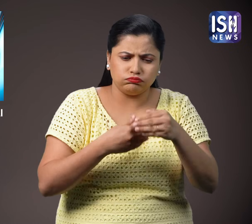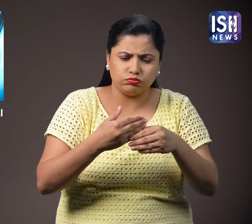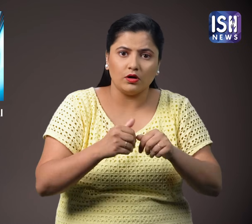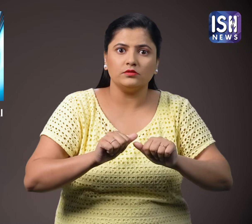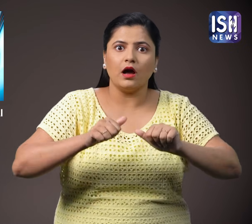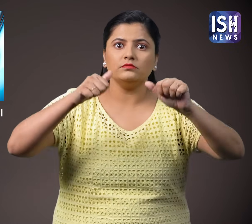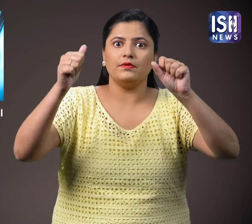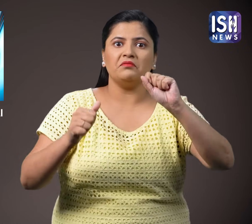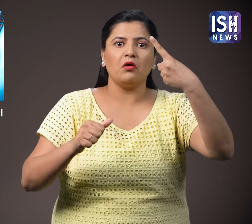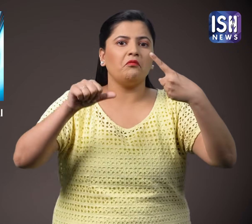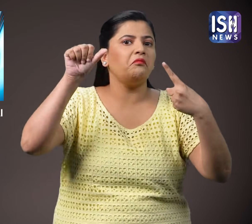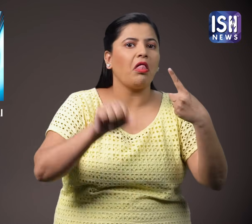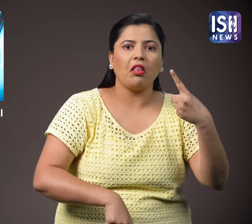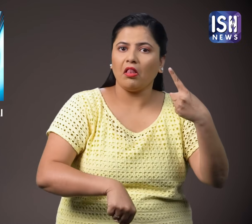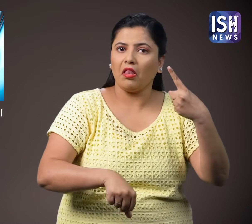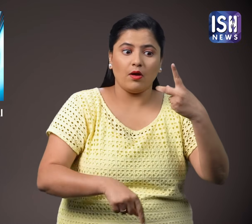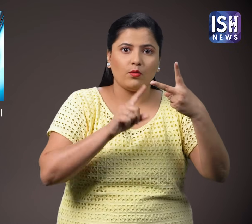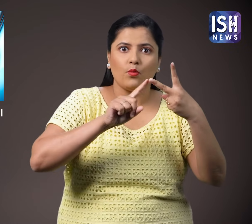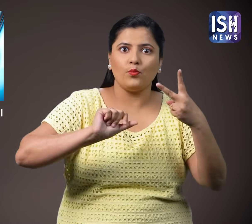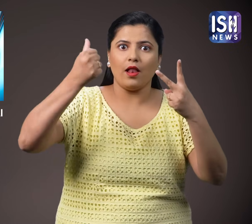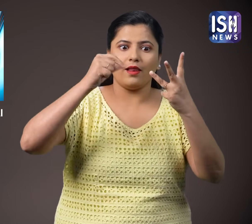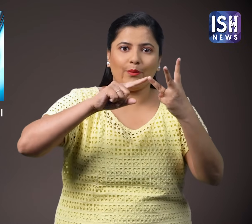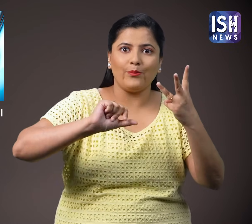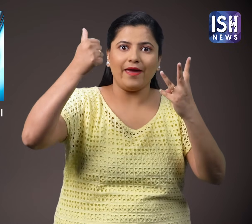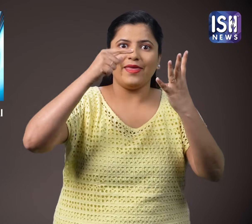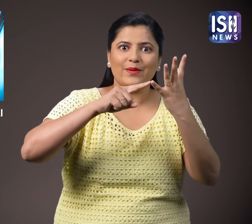The first embryo failed to implant but the others were successful.